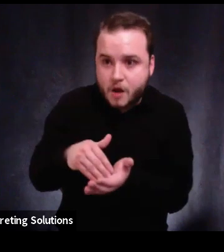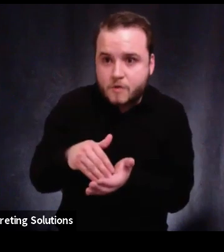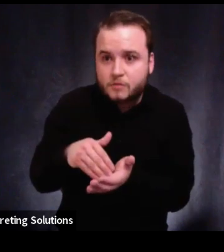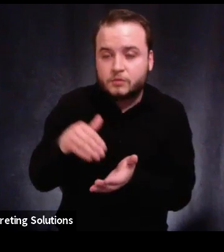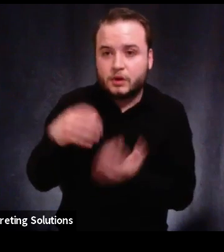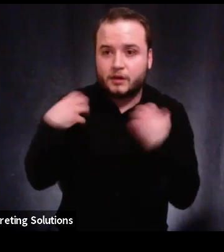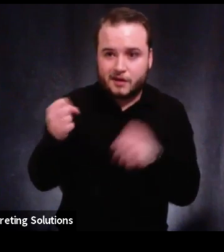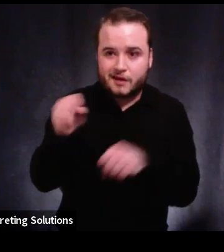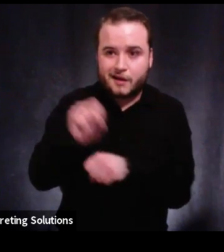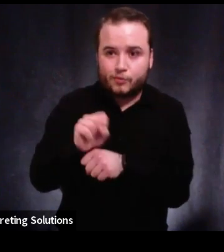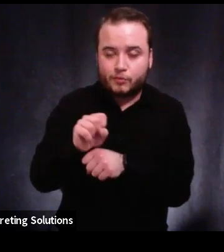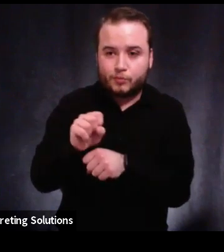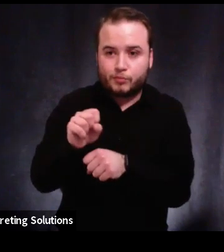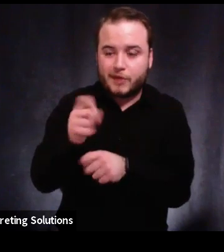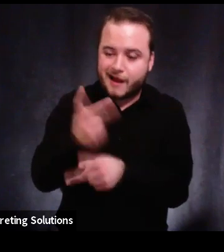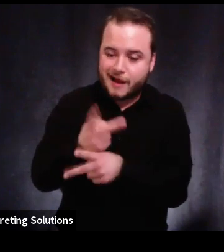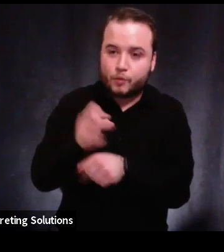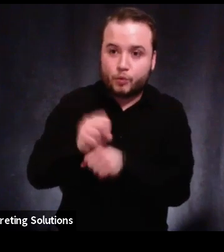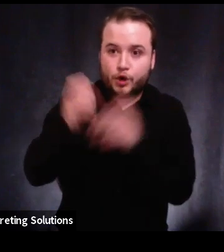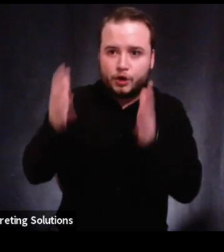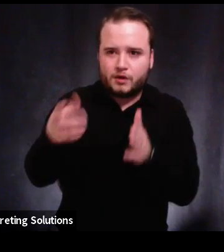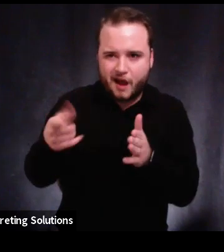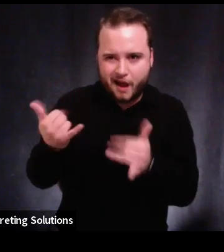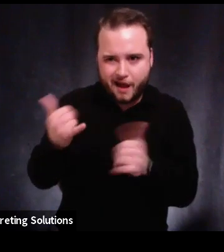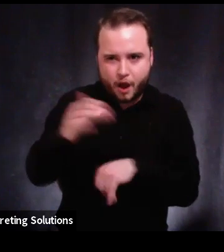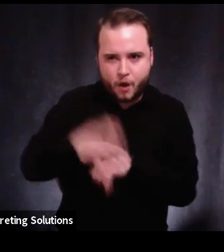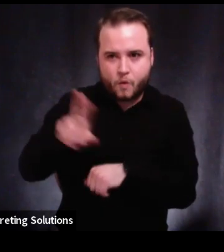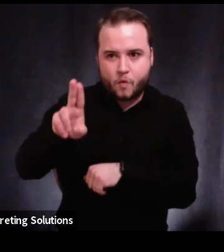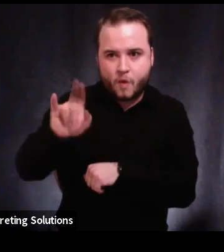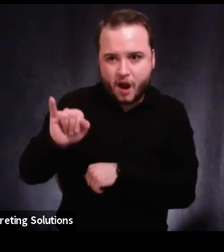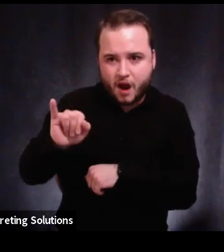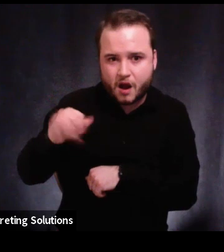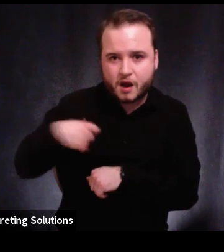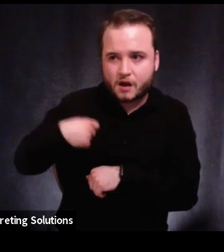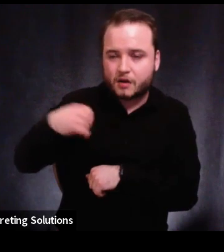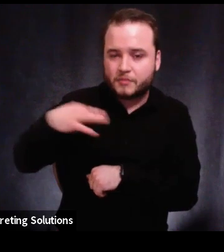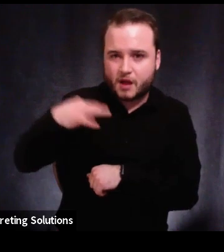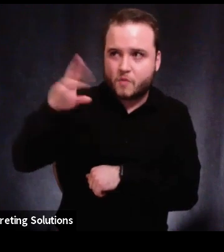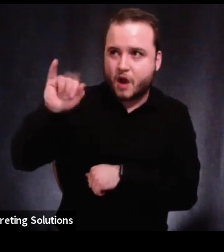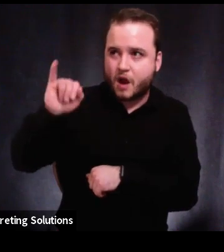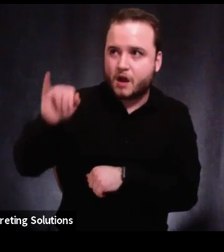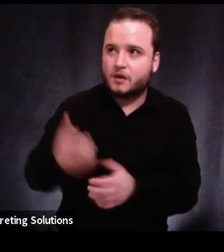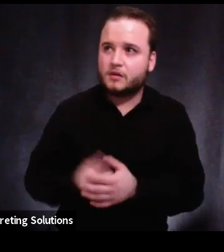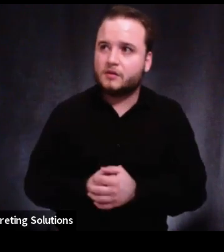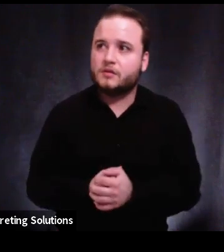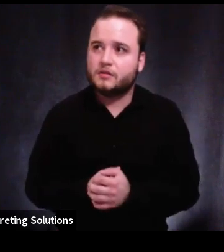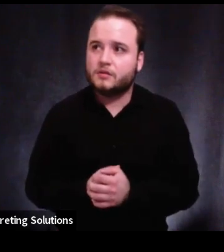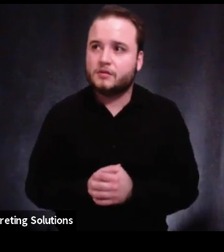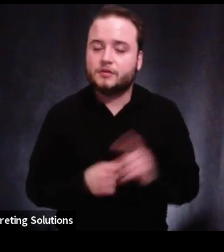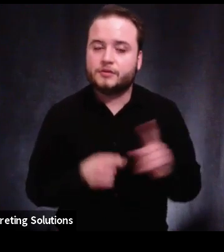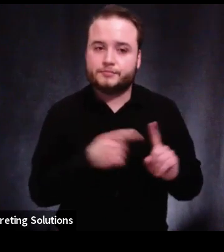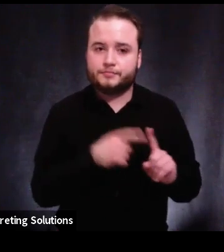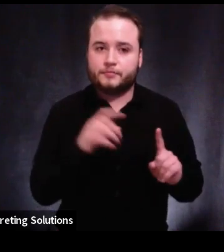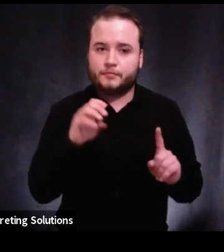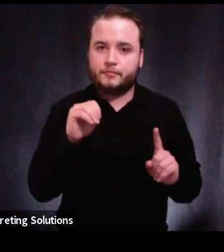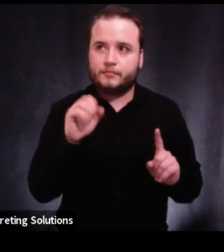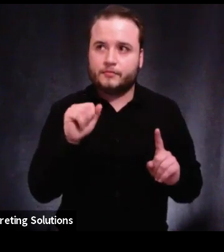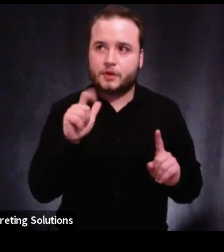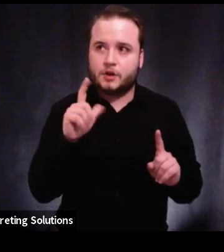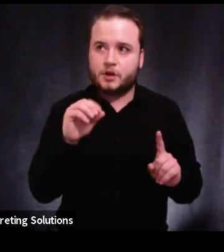Well, it's a really good question. It's a tough question. It illustrates the hard trade-offs here. I think